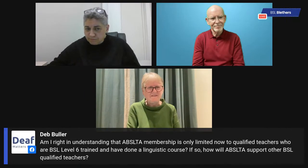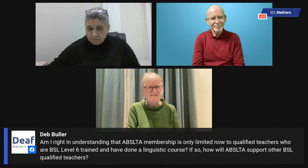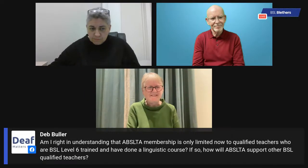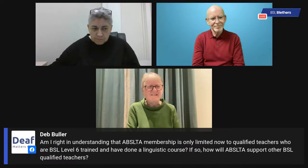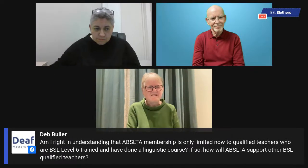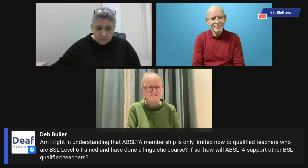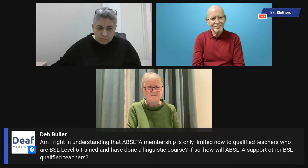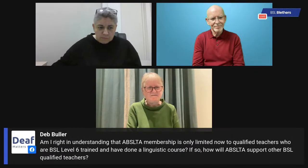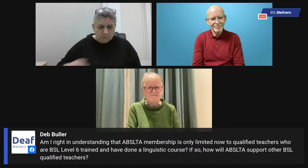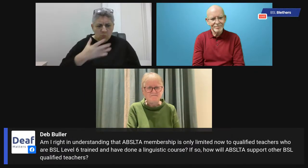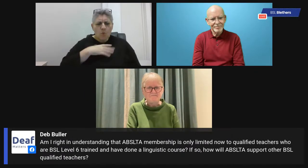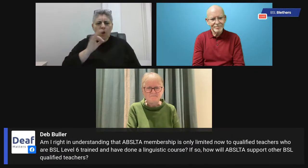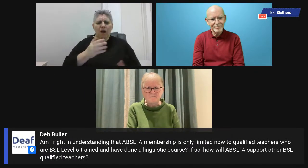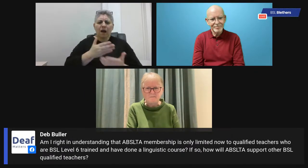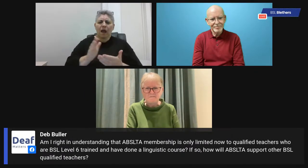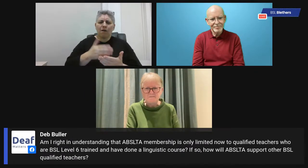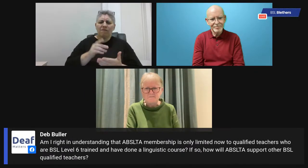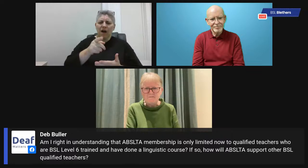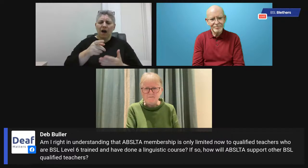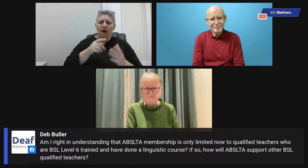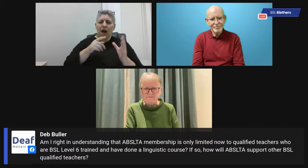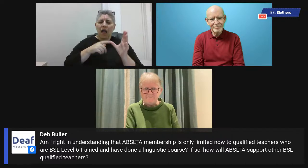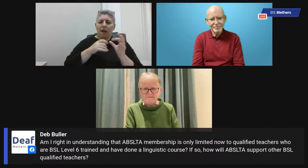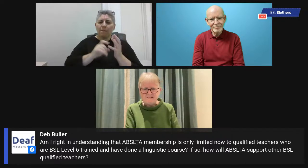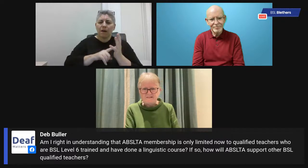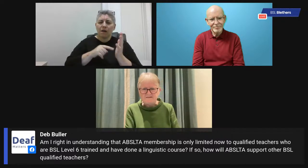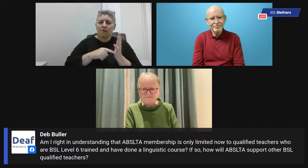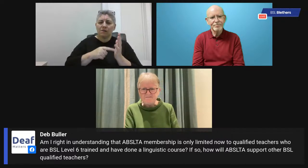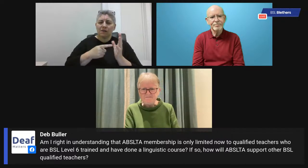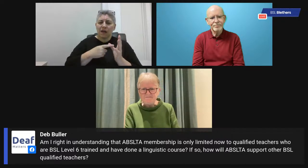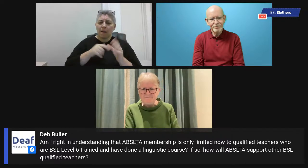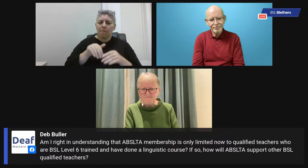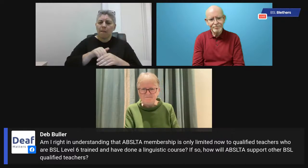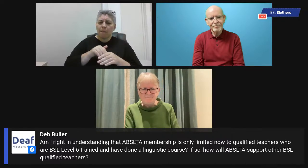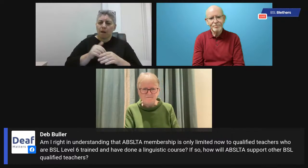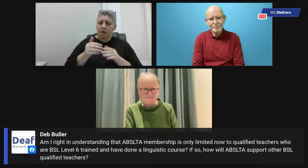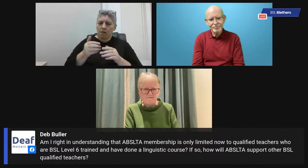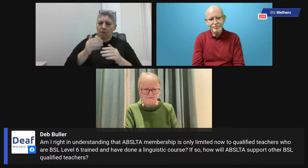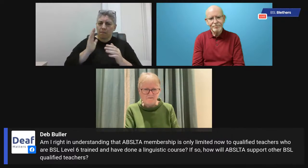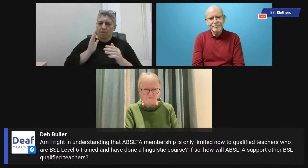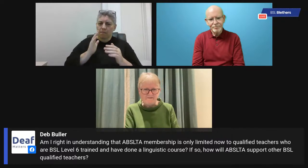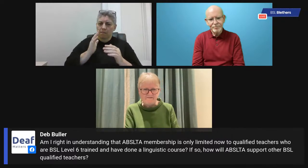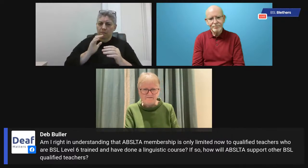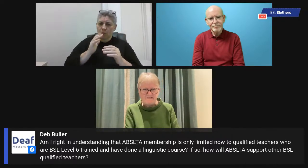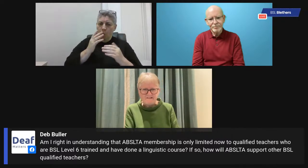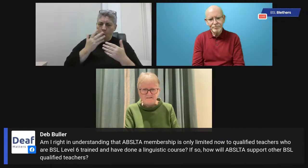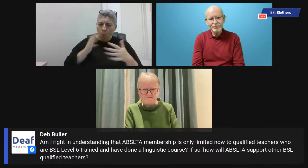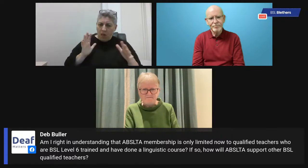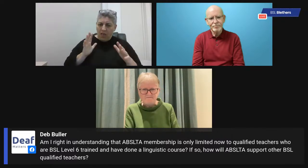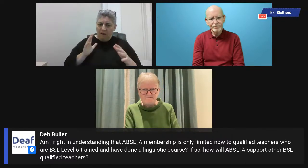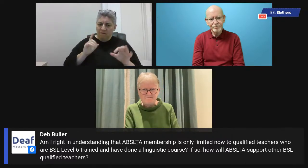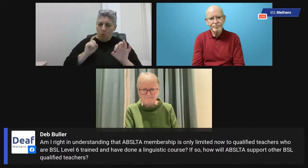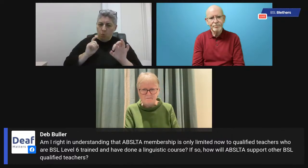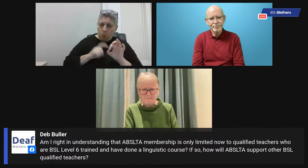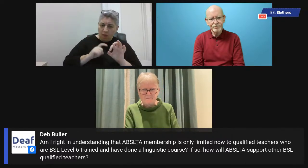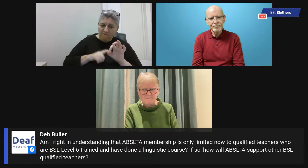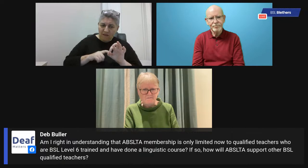Okay, we've got another question in from Deb Butler. And Deb's asking, am I right in understanding that